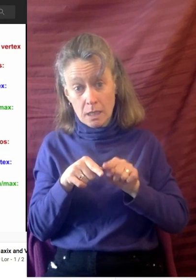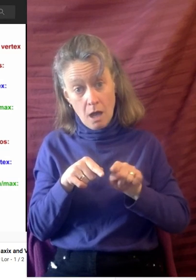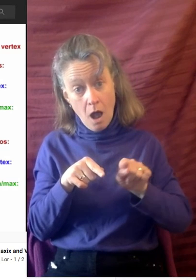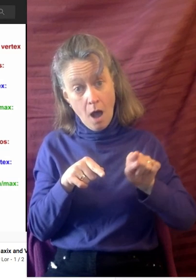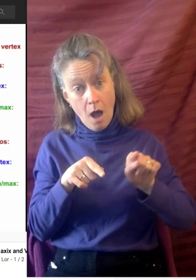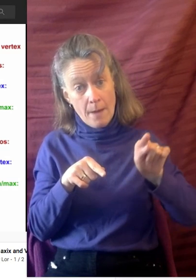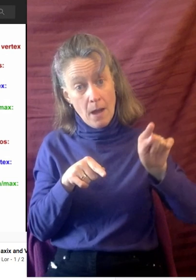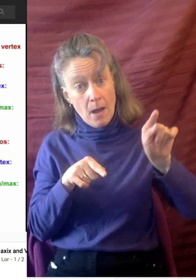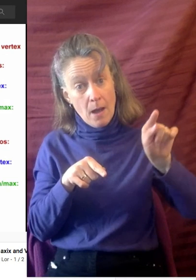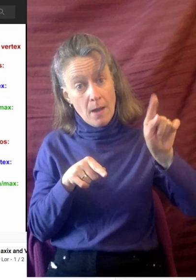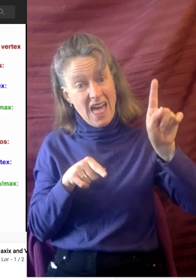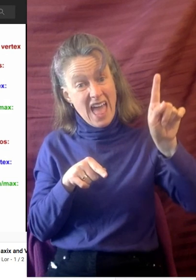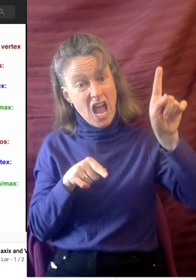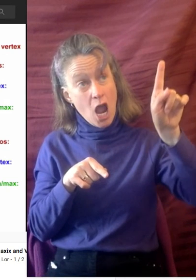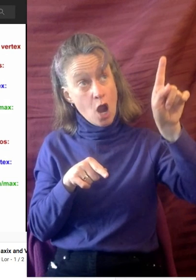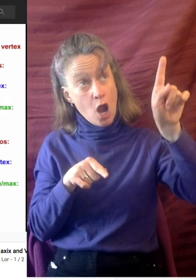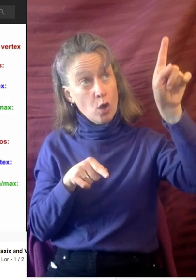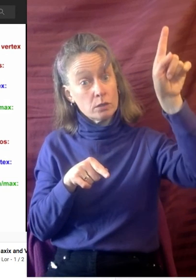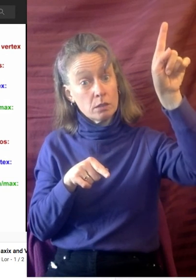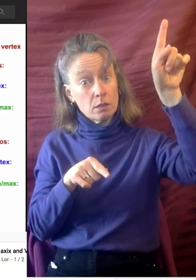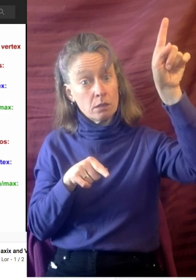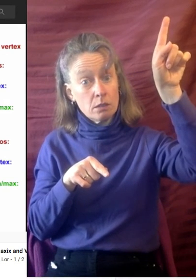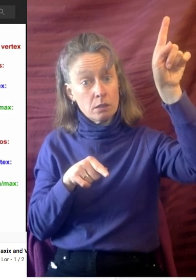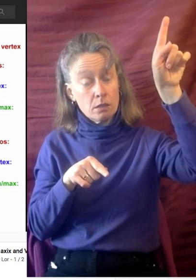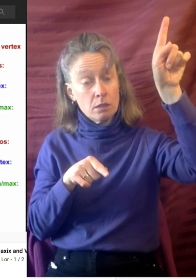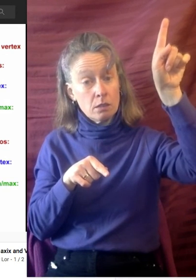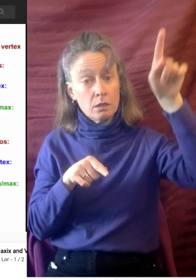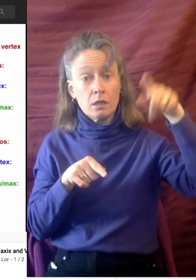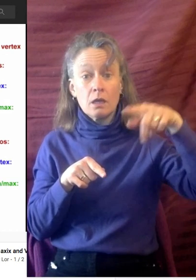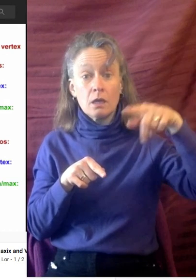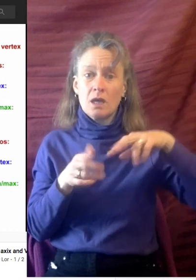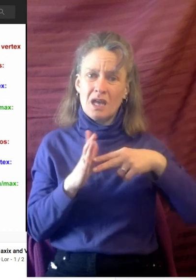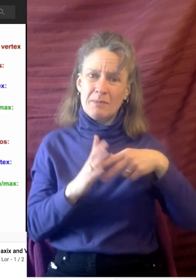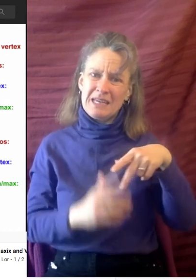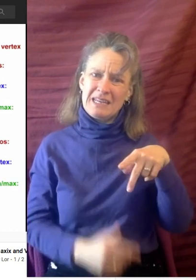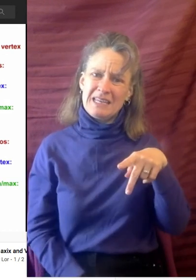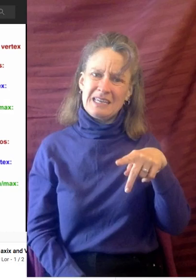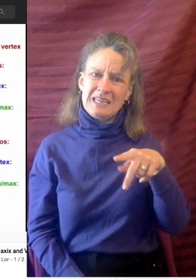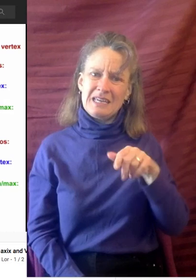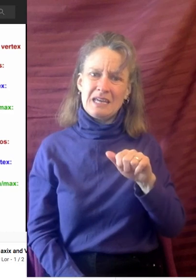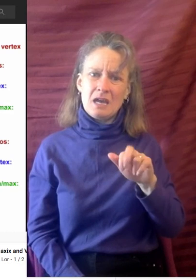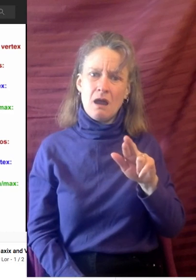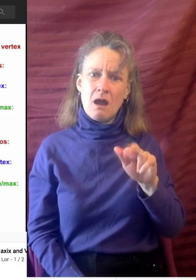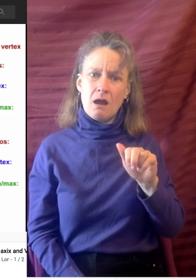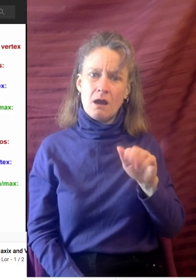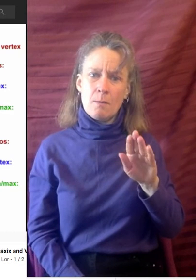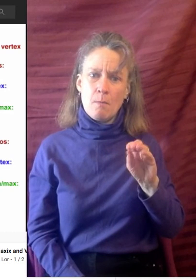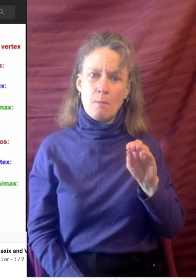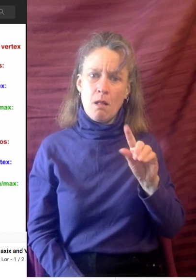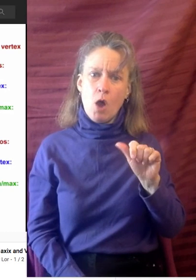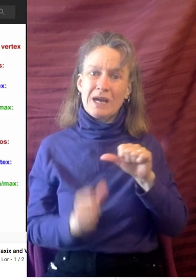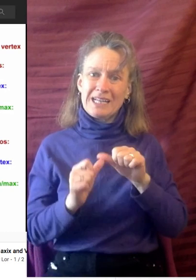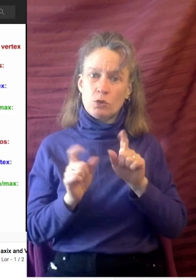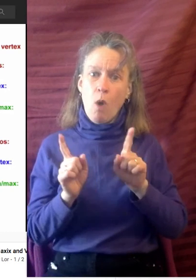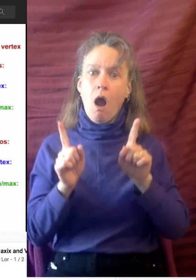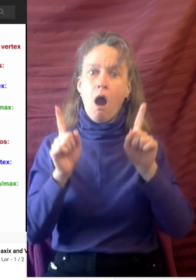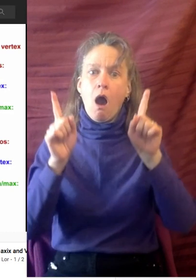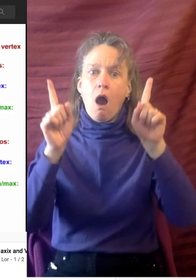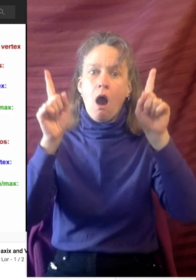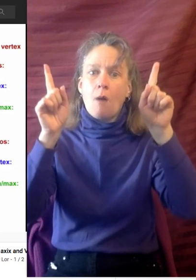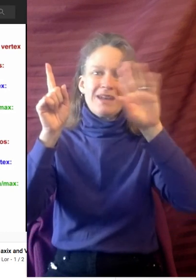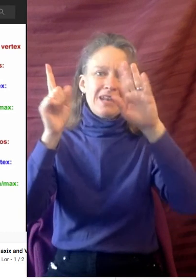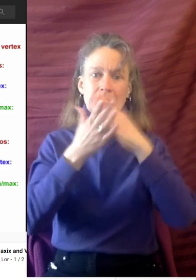arrows pointing up, meaning the parabola will continually going up without stopping. So since it doesn't